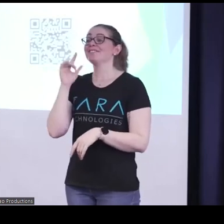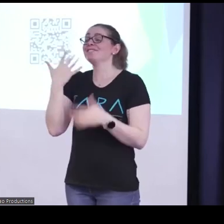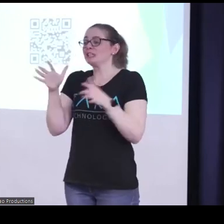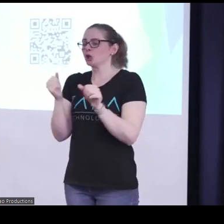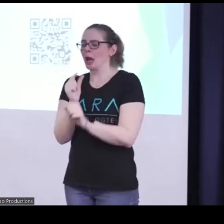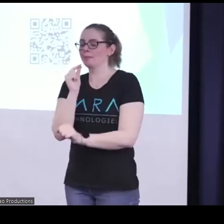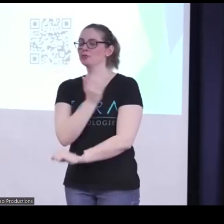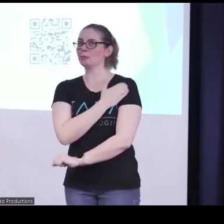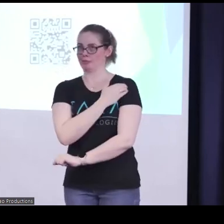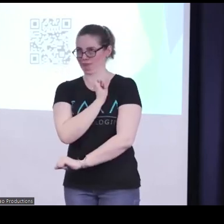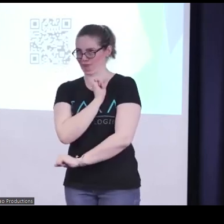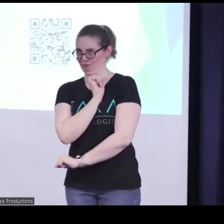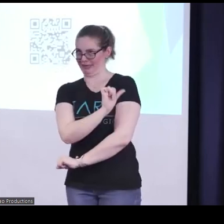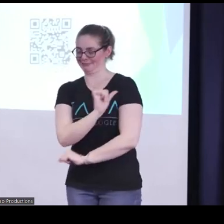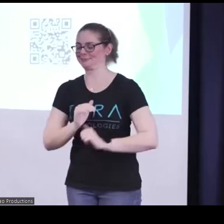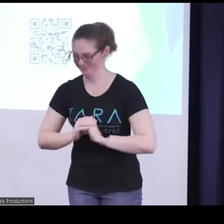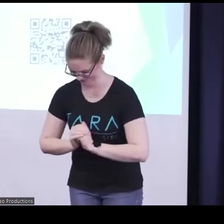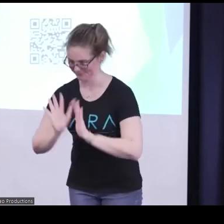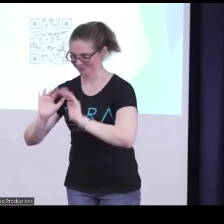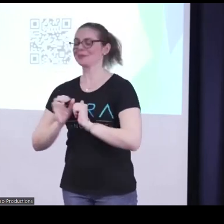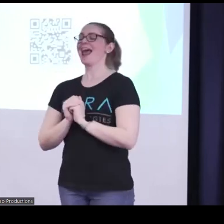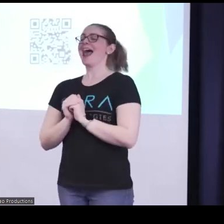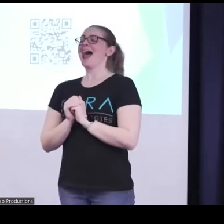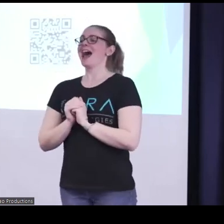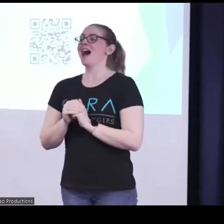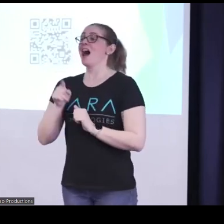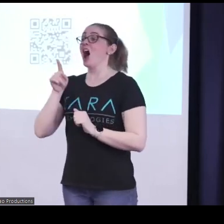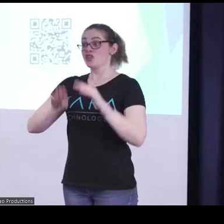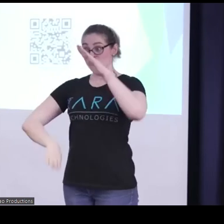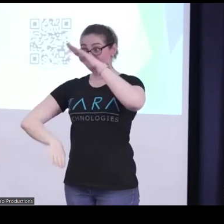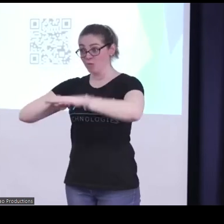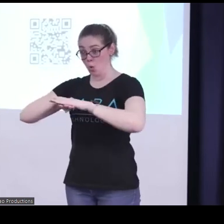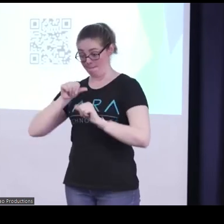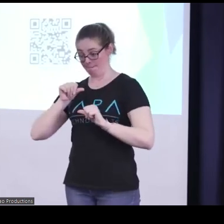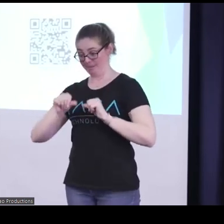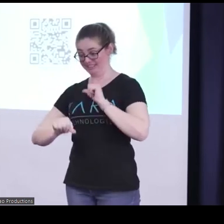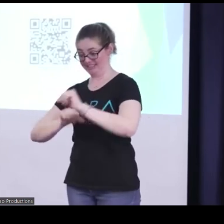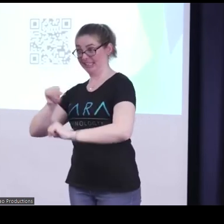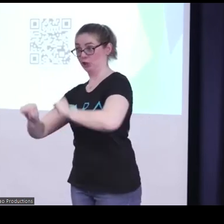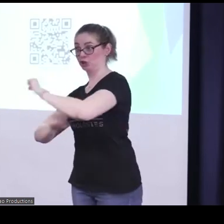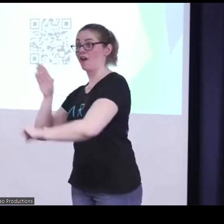leisure. So I've just had a bit of a reminder.